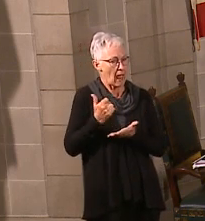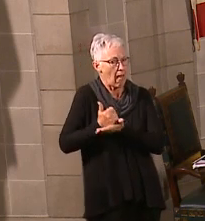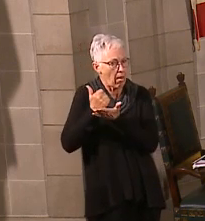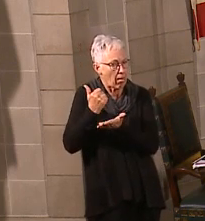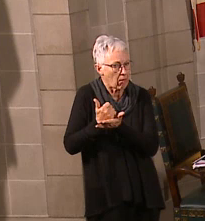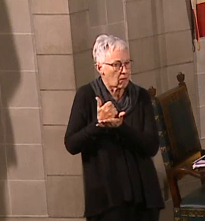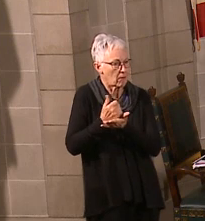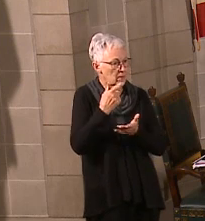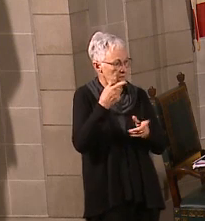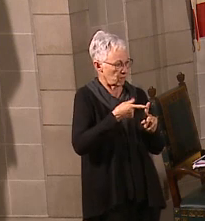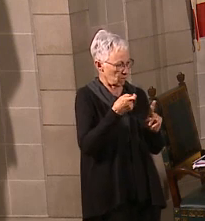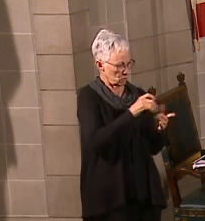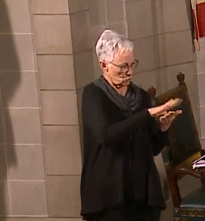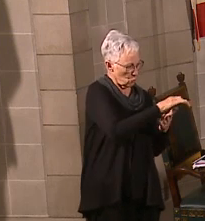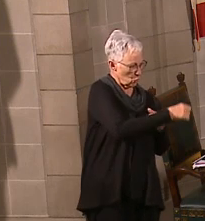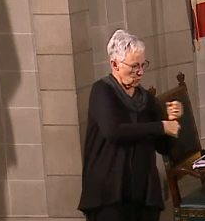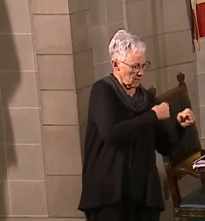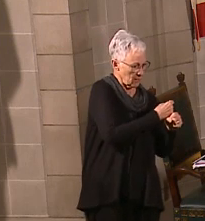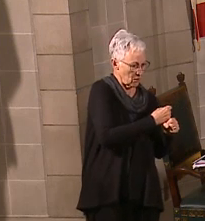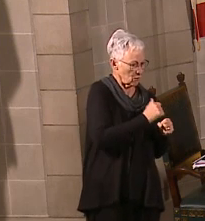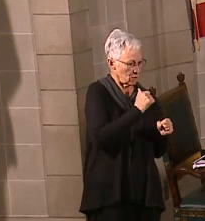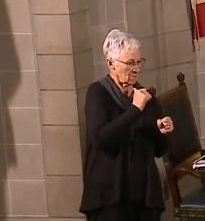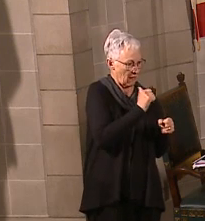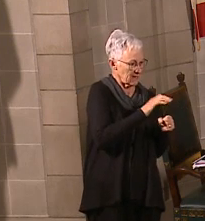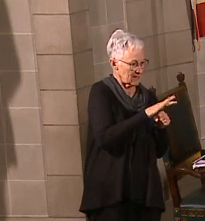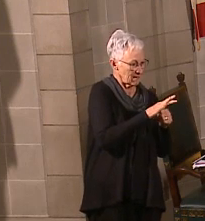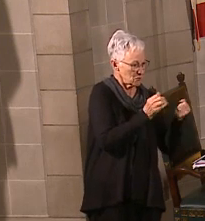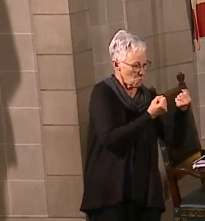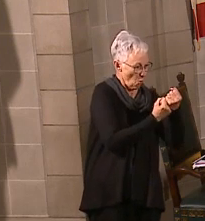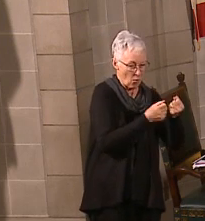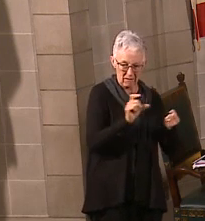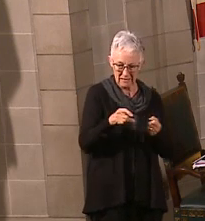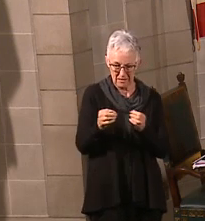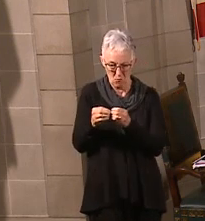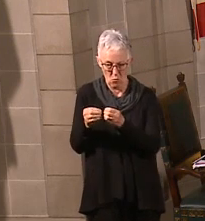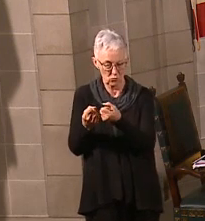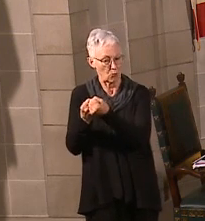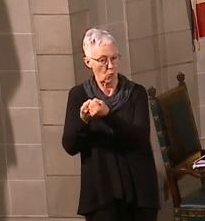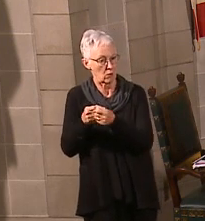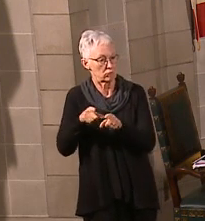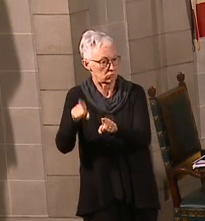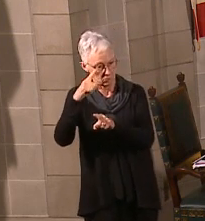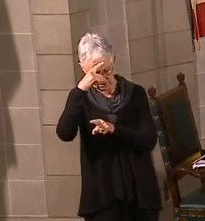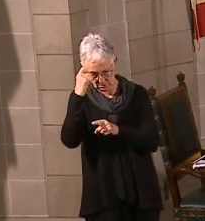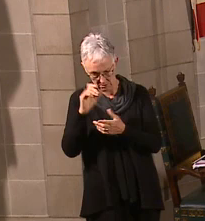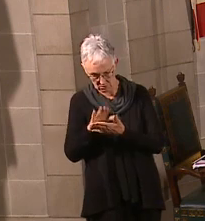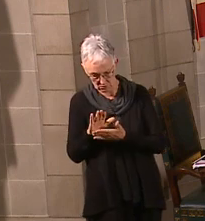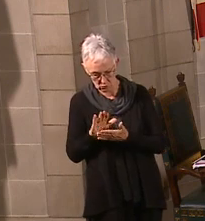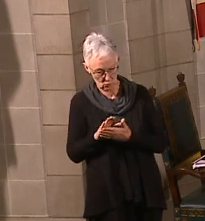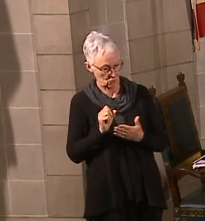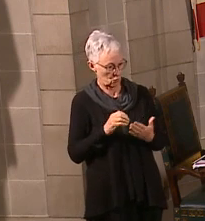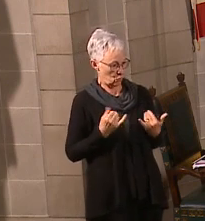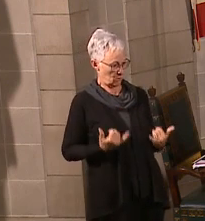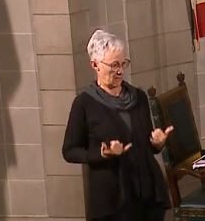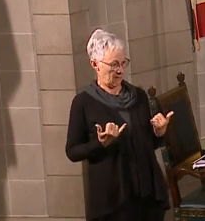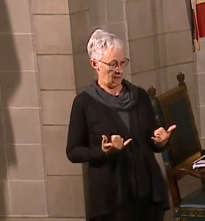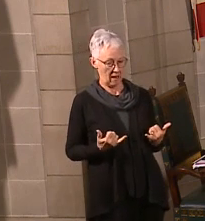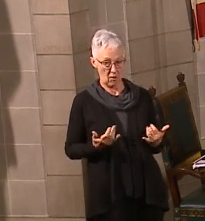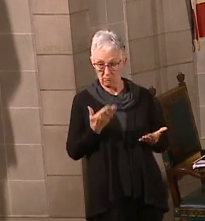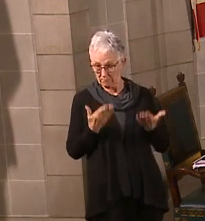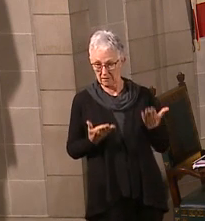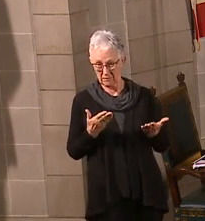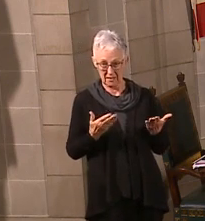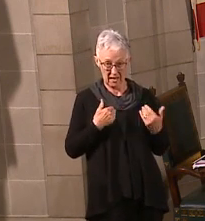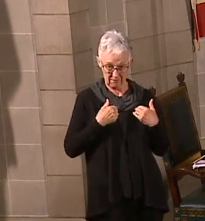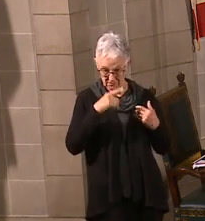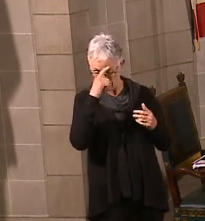been thoughtful leadership from our schools across the state to think about what summer school might look like, understanding that we have to possibly be working in a remote environment.